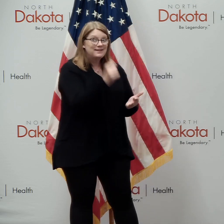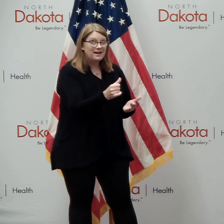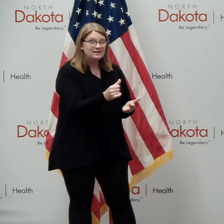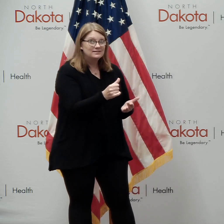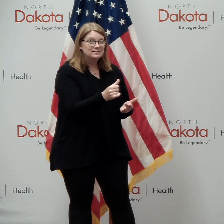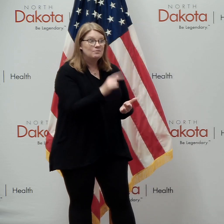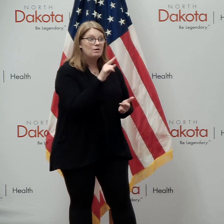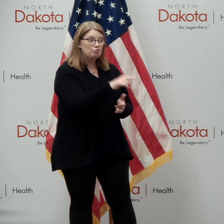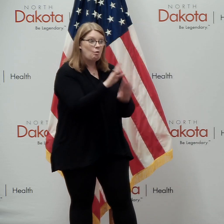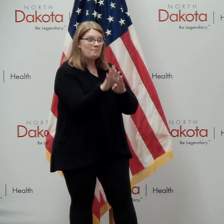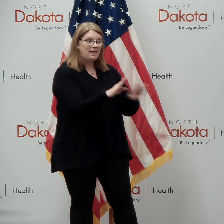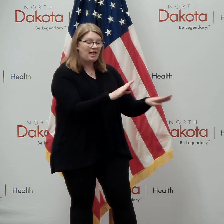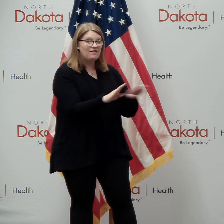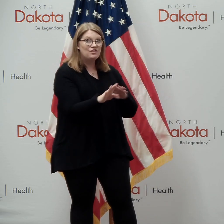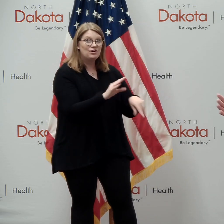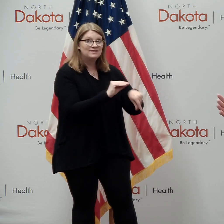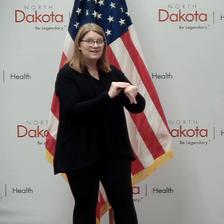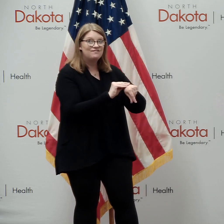be affecting,